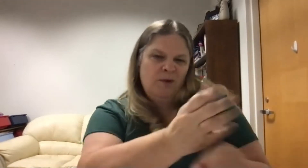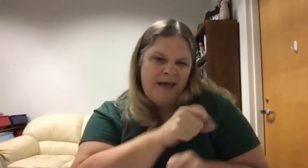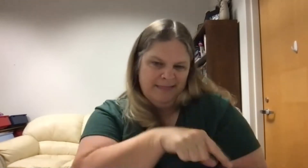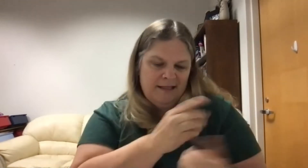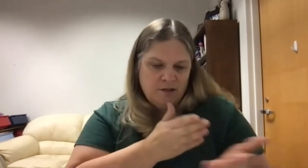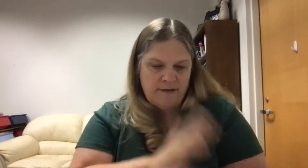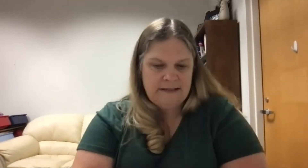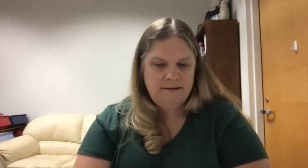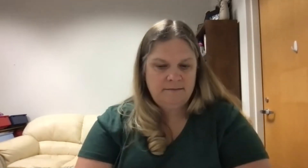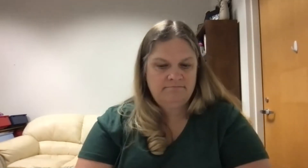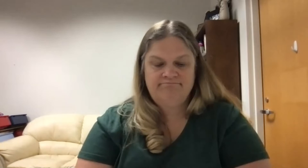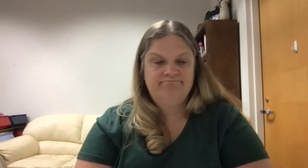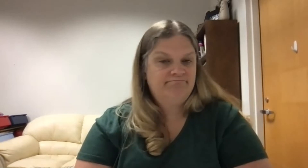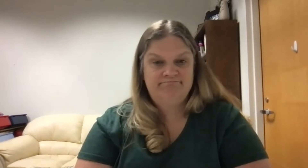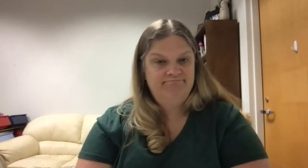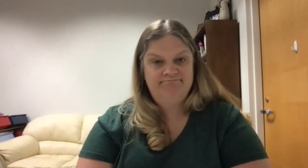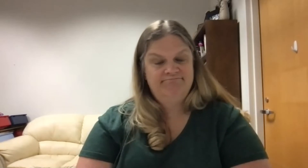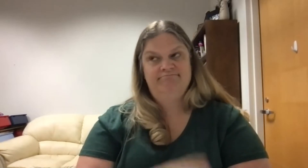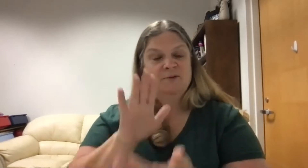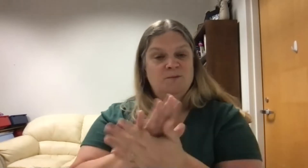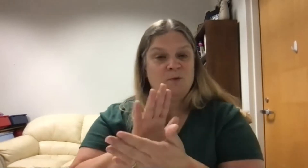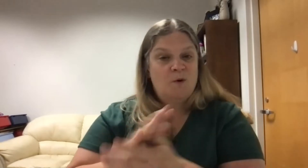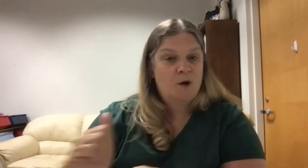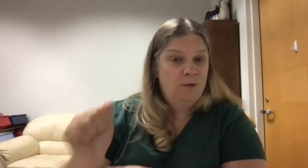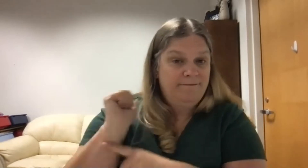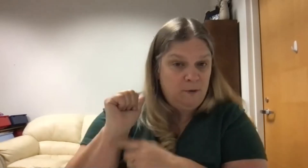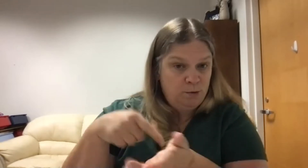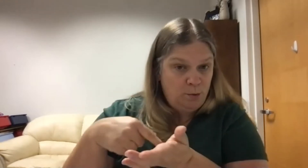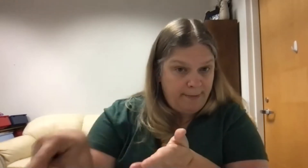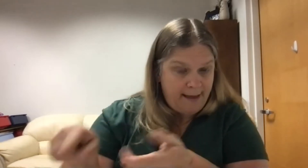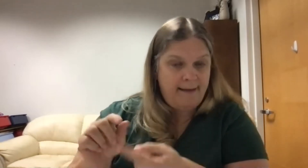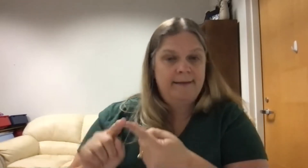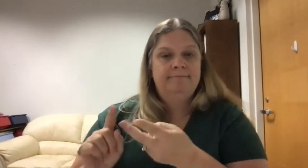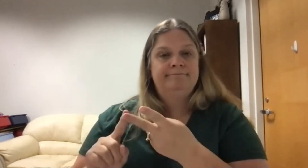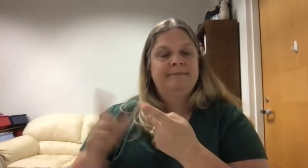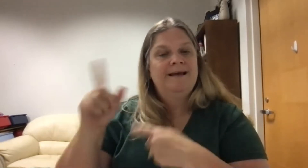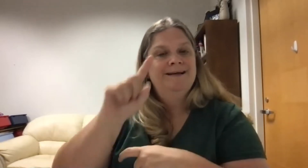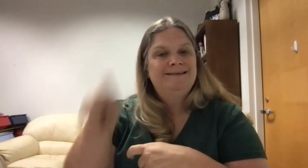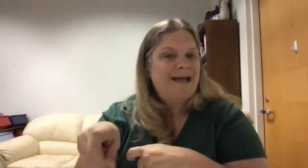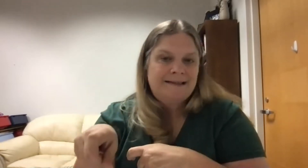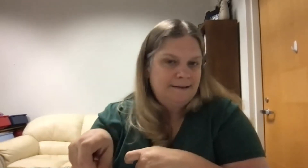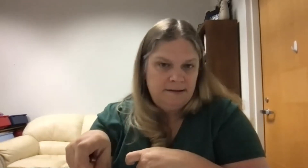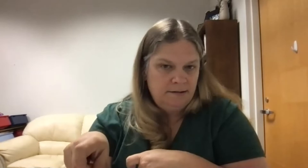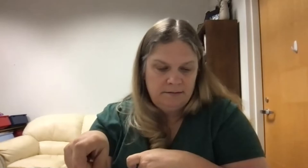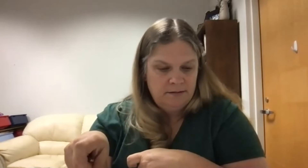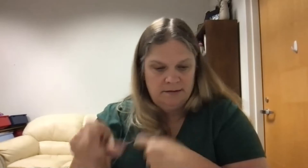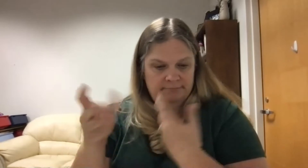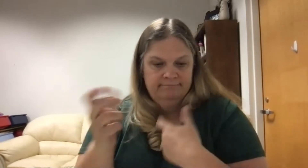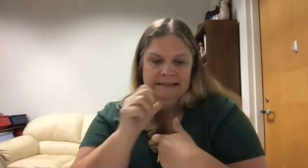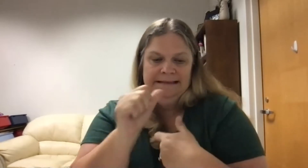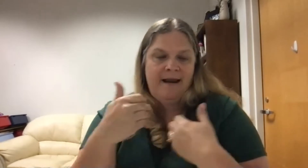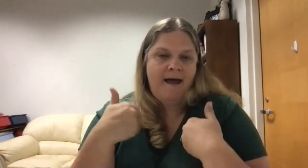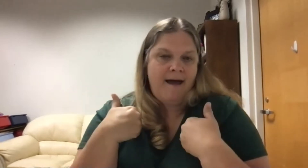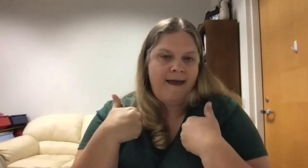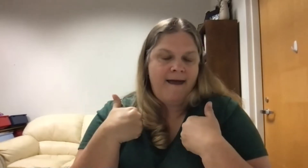need for his services to get those services. The school refused to pay for it.